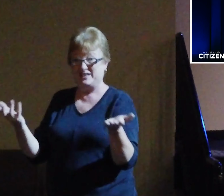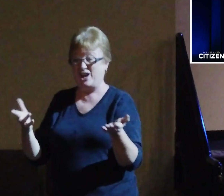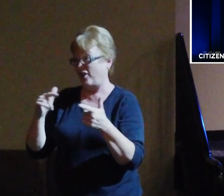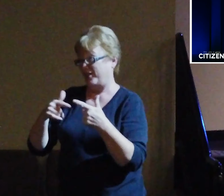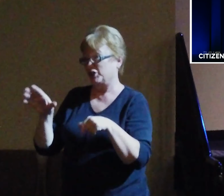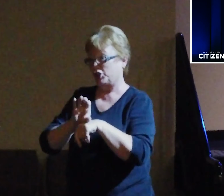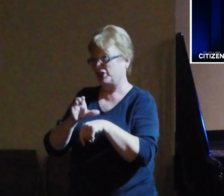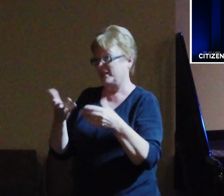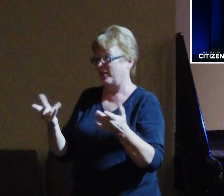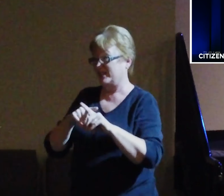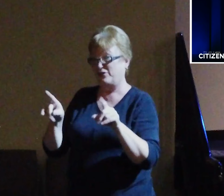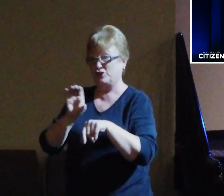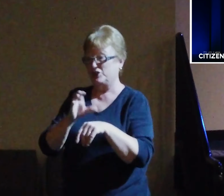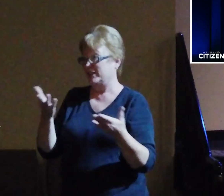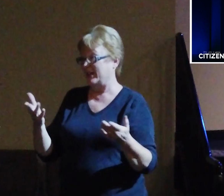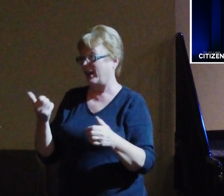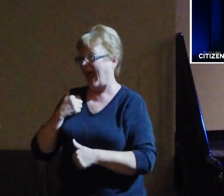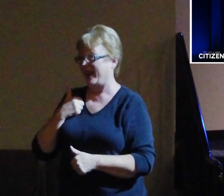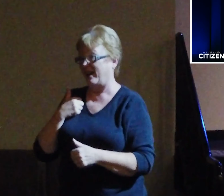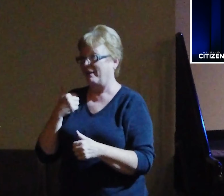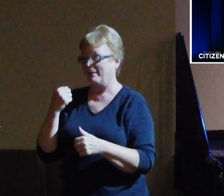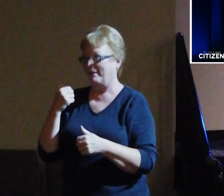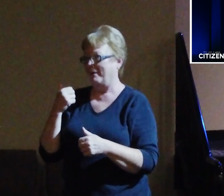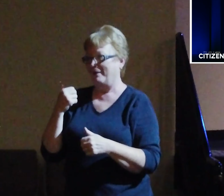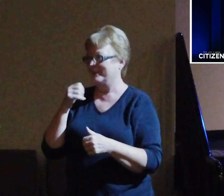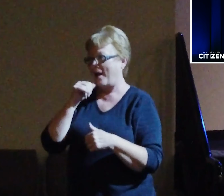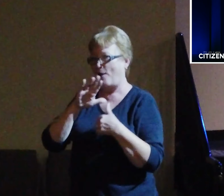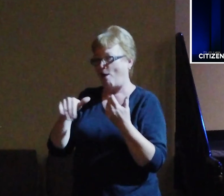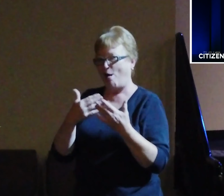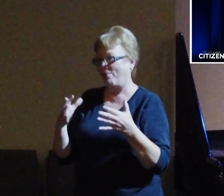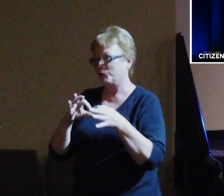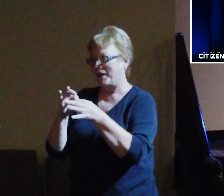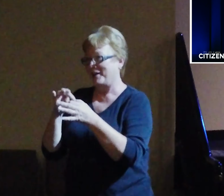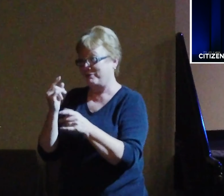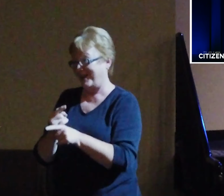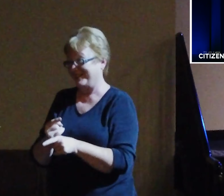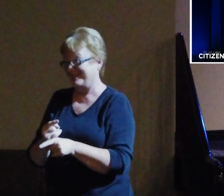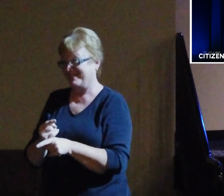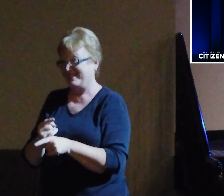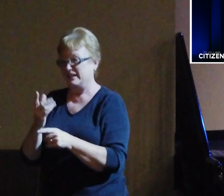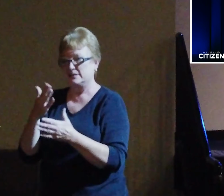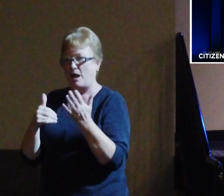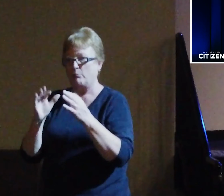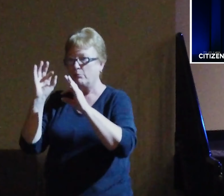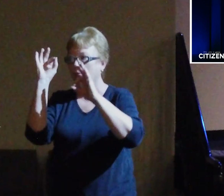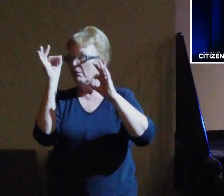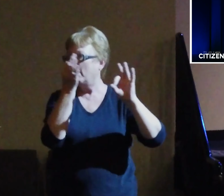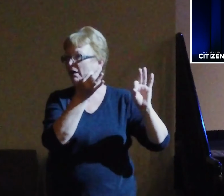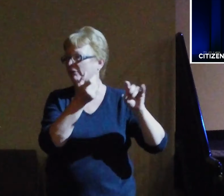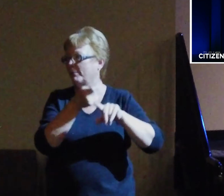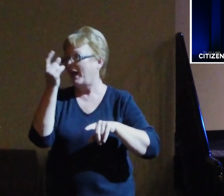But we are to be united in Christ, in his word, and in the gospel that has saved us.